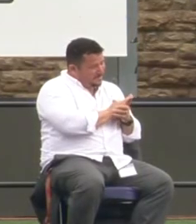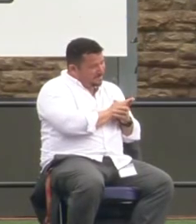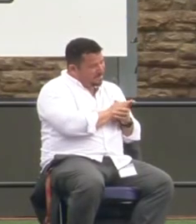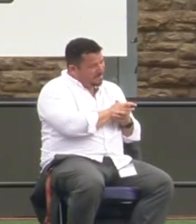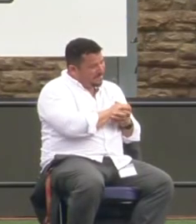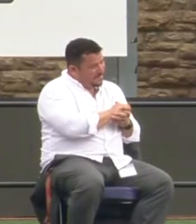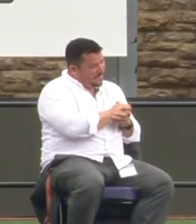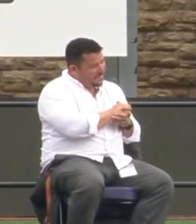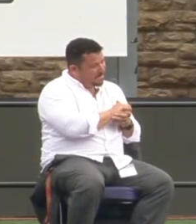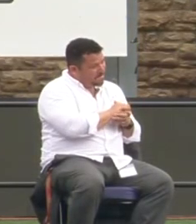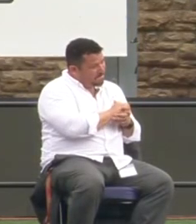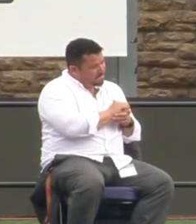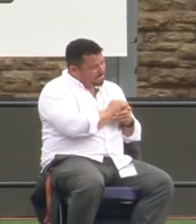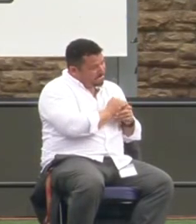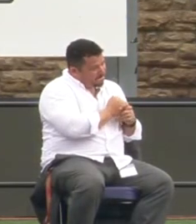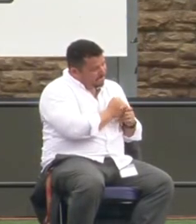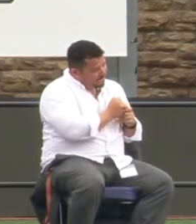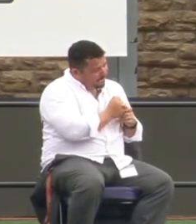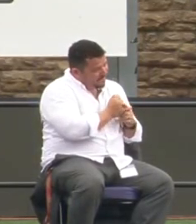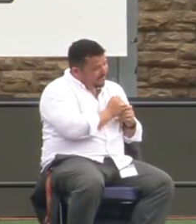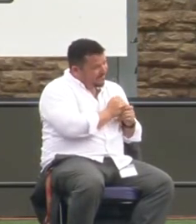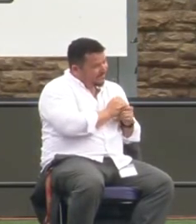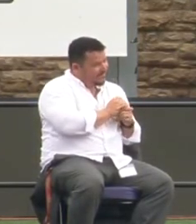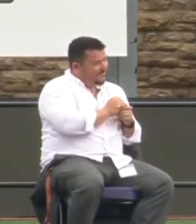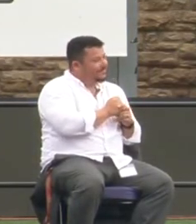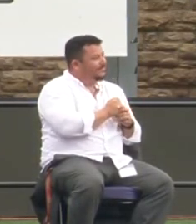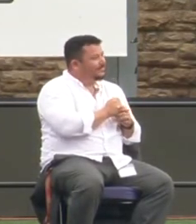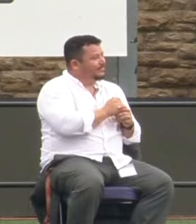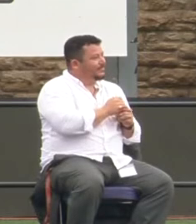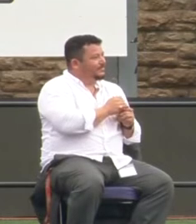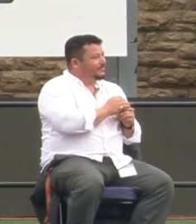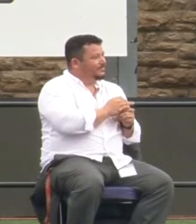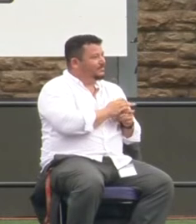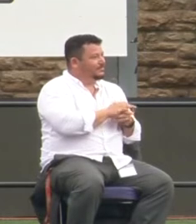Hazel Ray Jacobson.